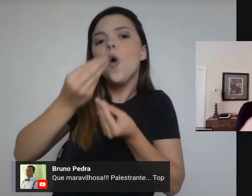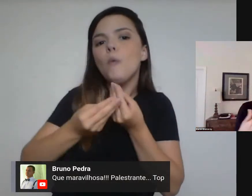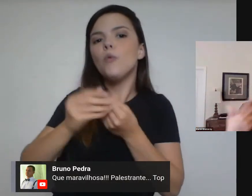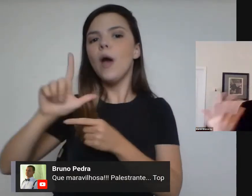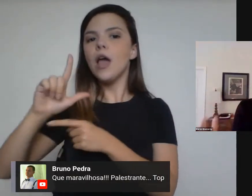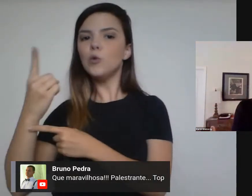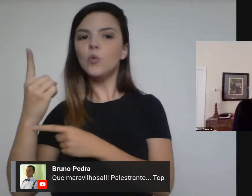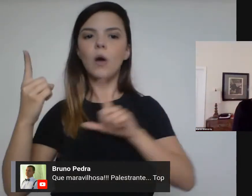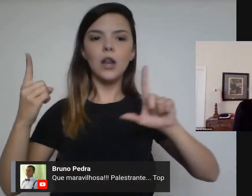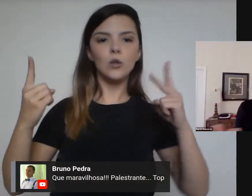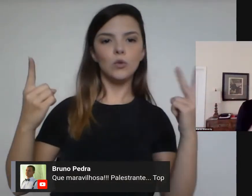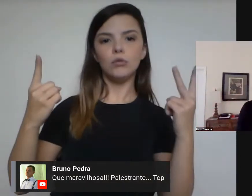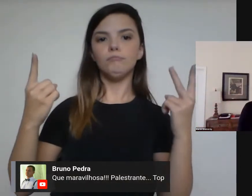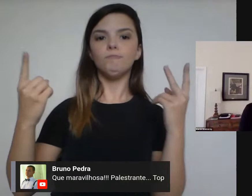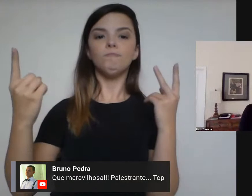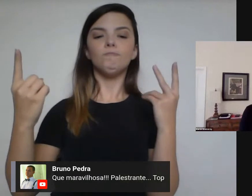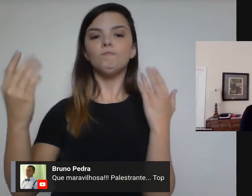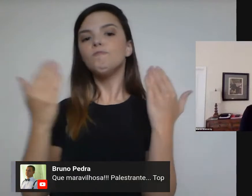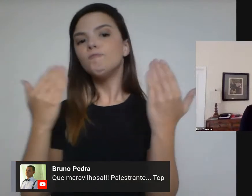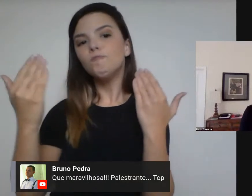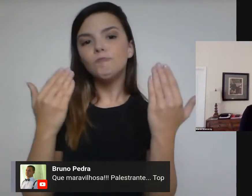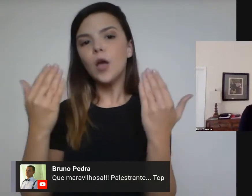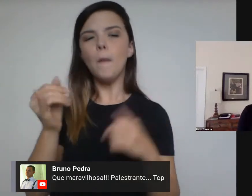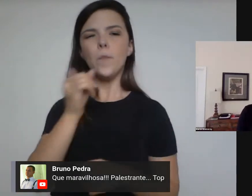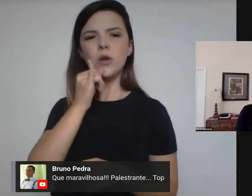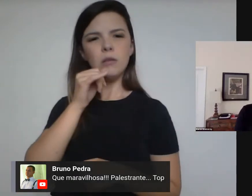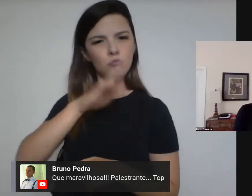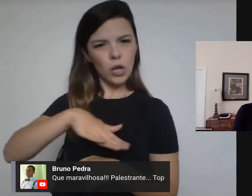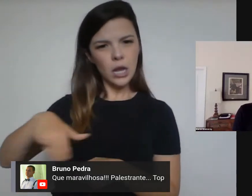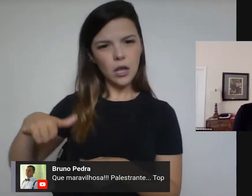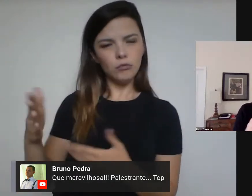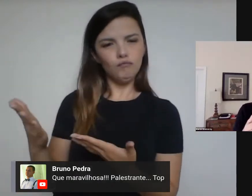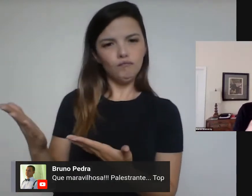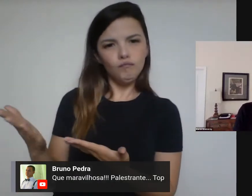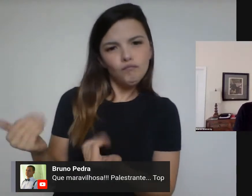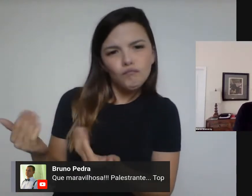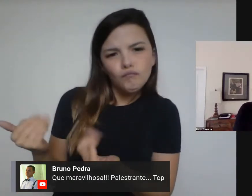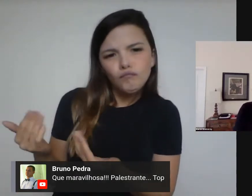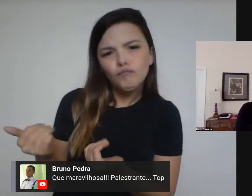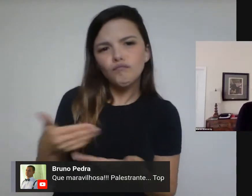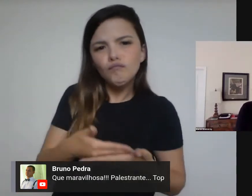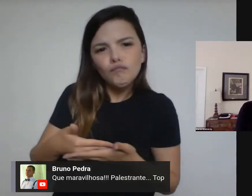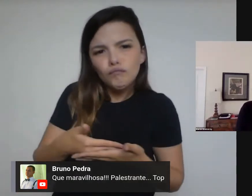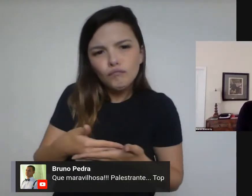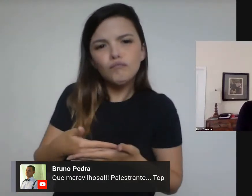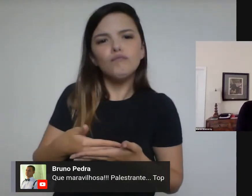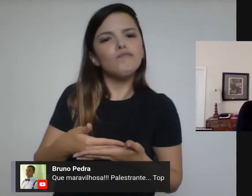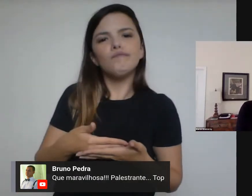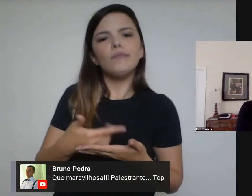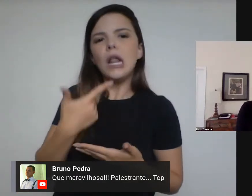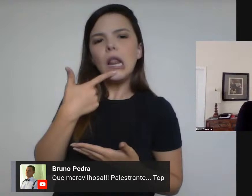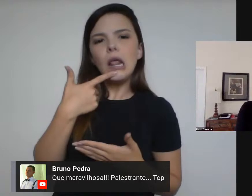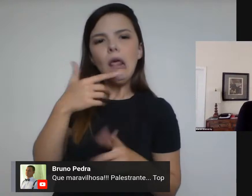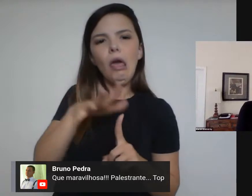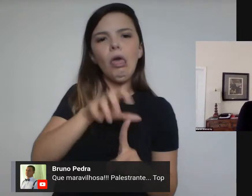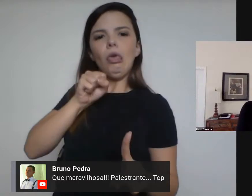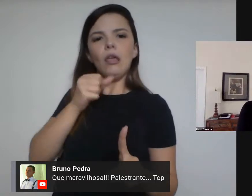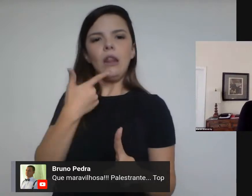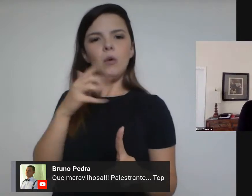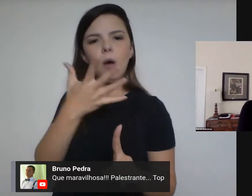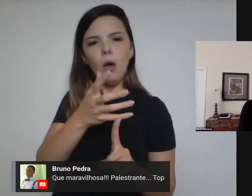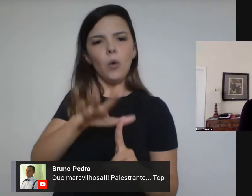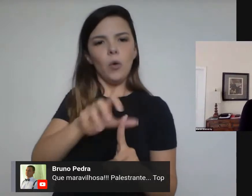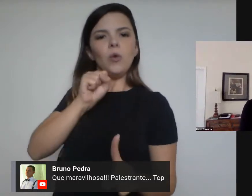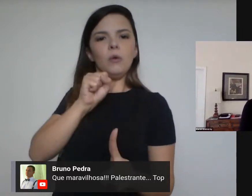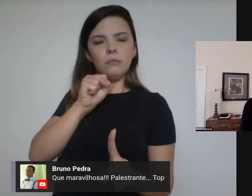are the effects of early language deprivation? If you get is there a difference between someone who is starting to sign